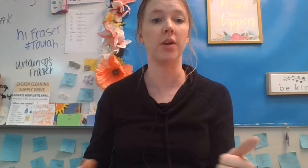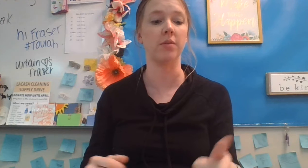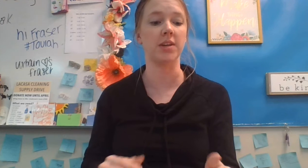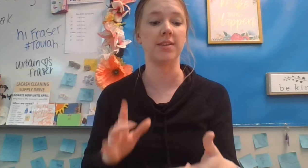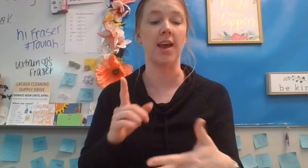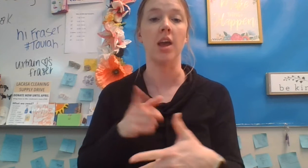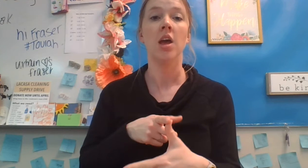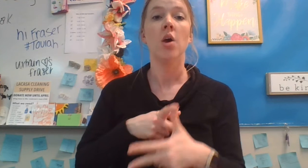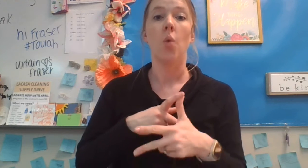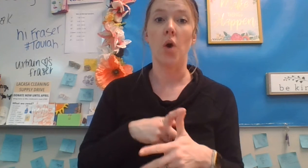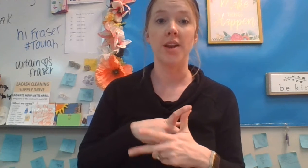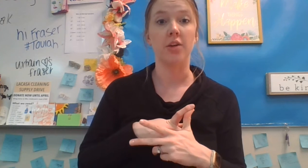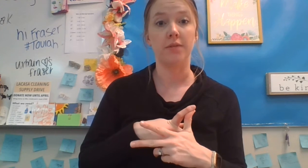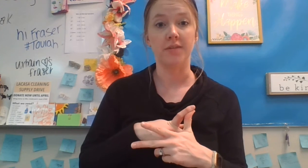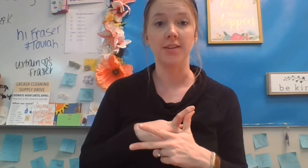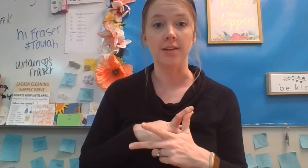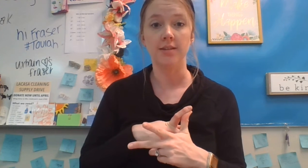appropriate for me to say $1.50,